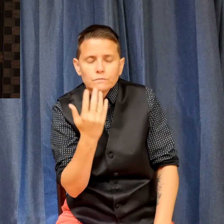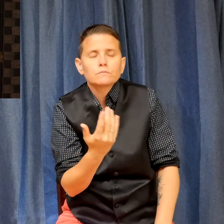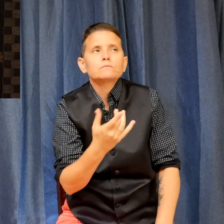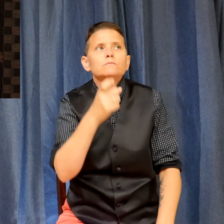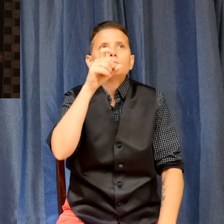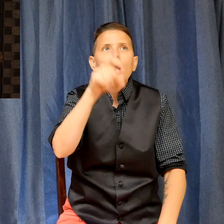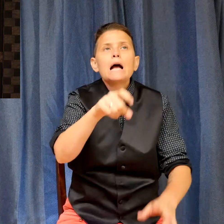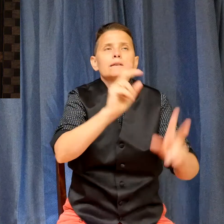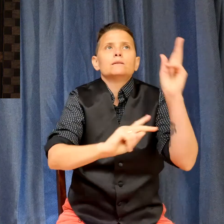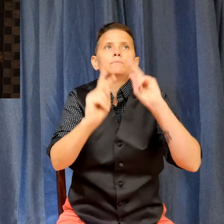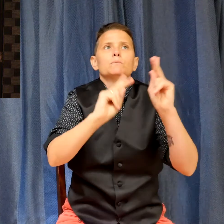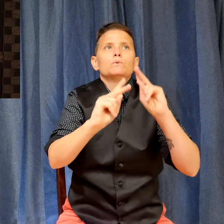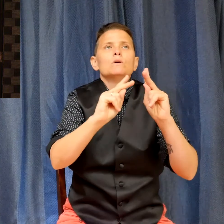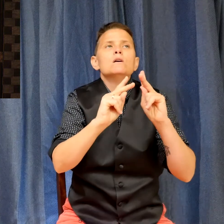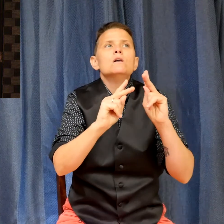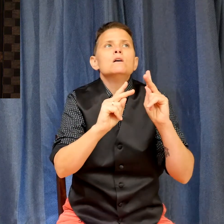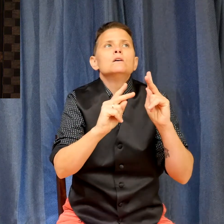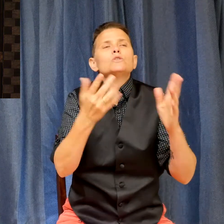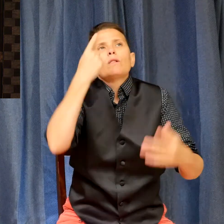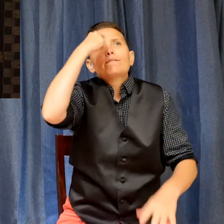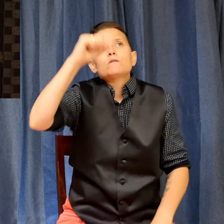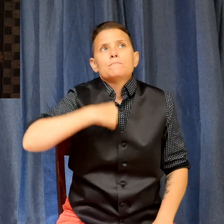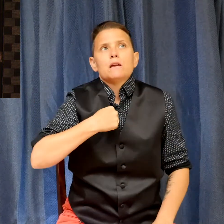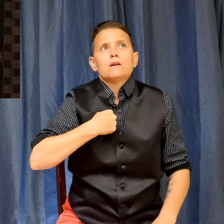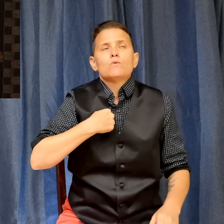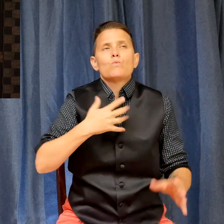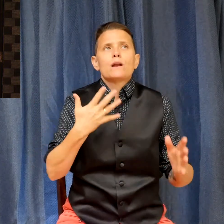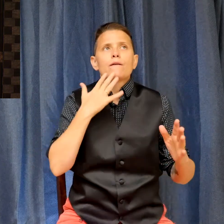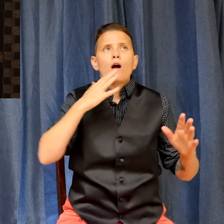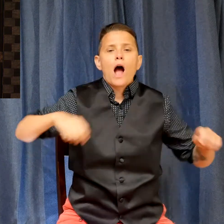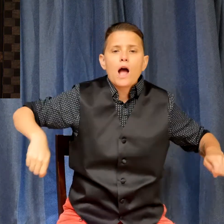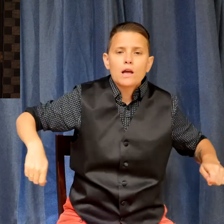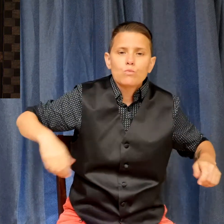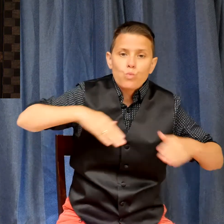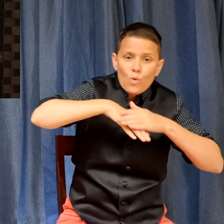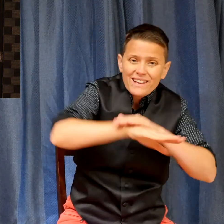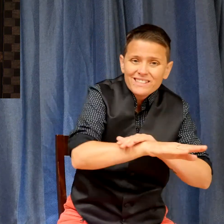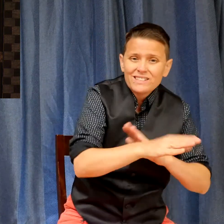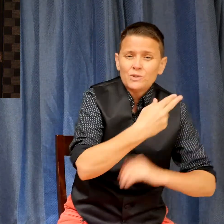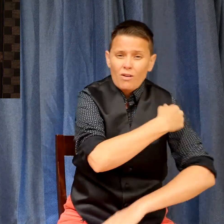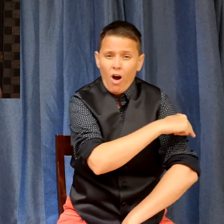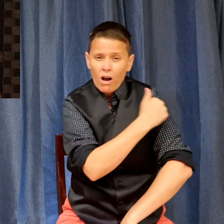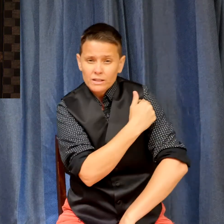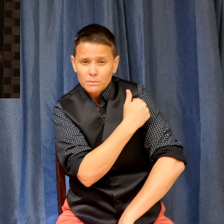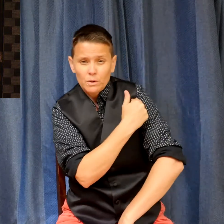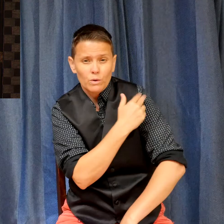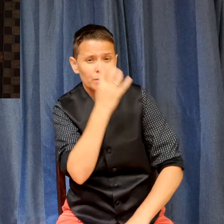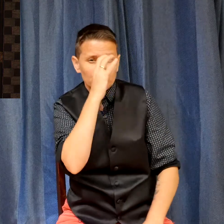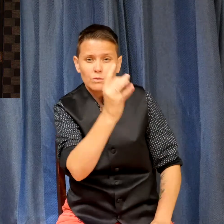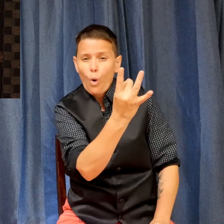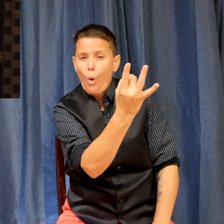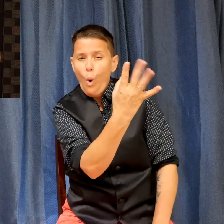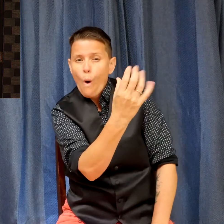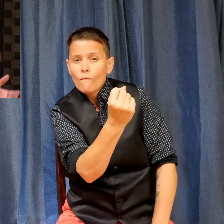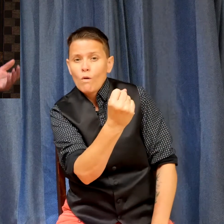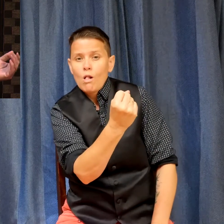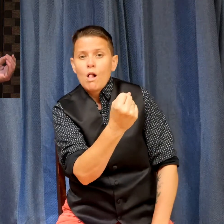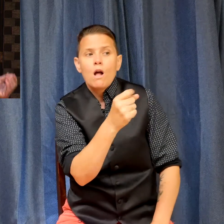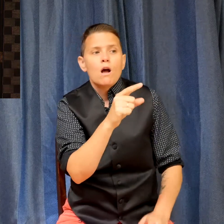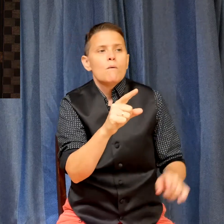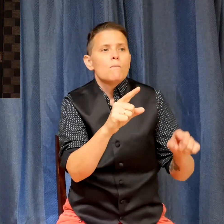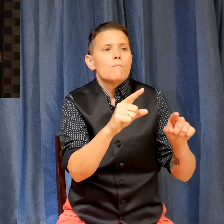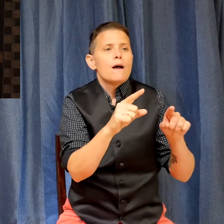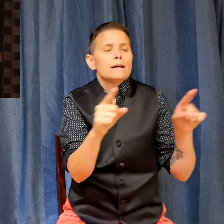scuba diving, and not see me in my presence condition, which was